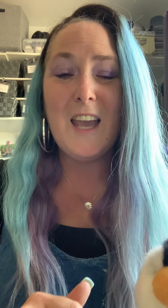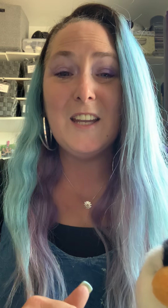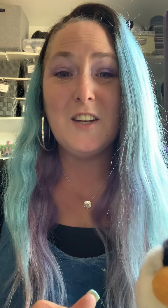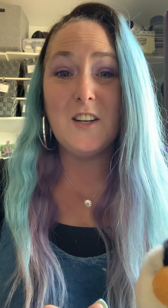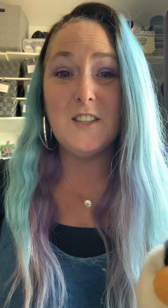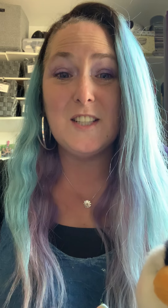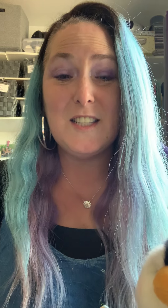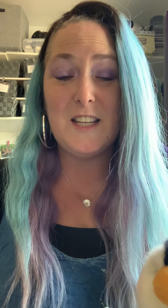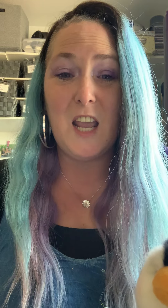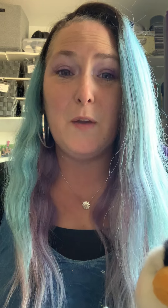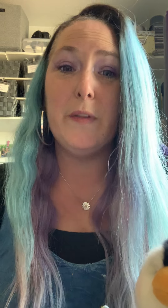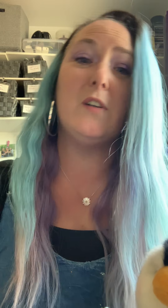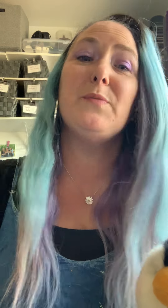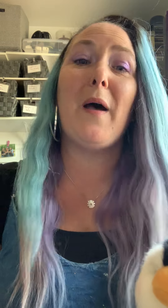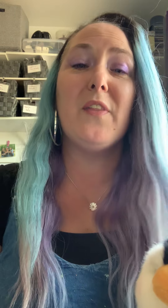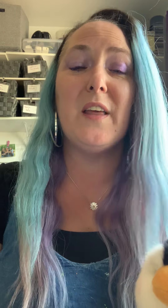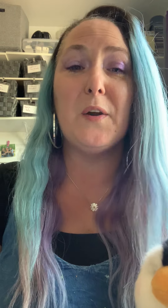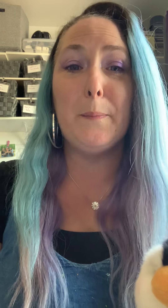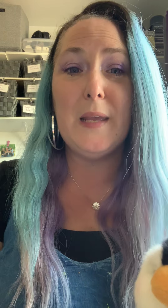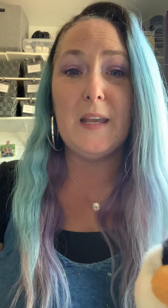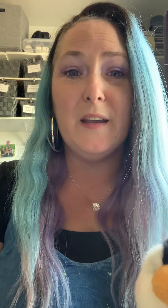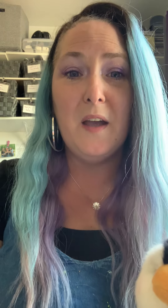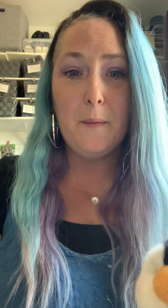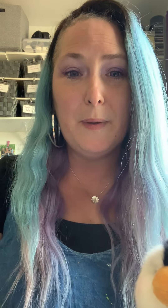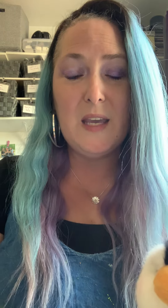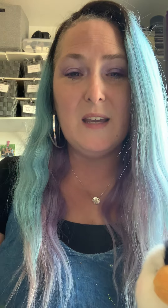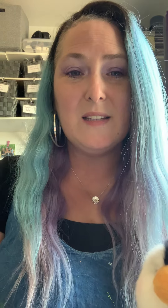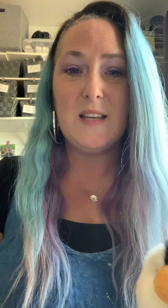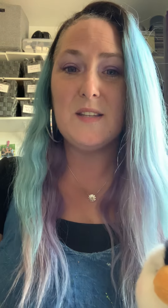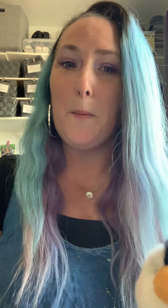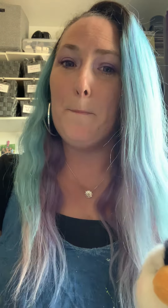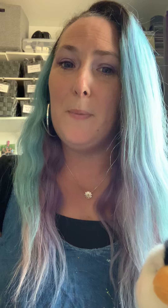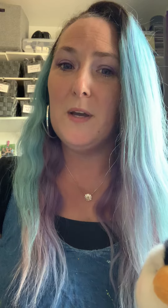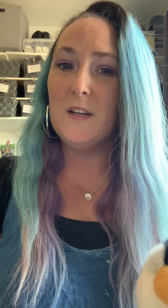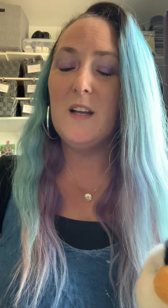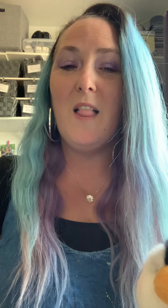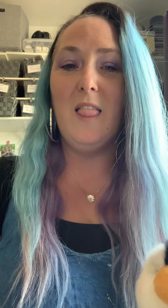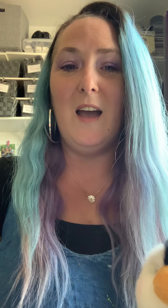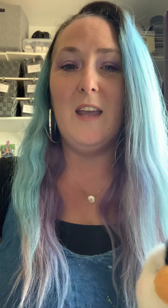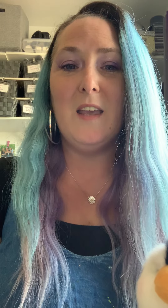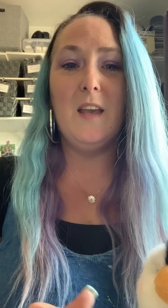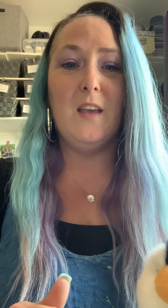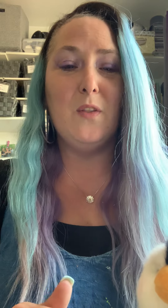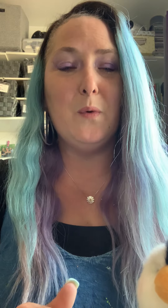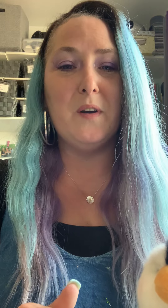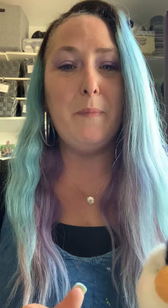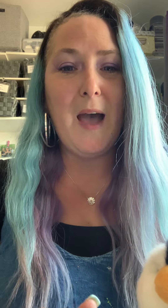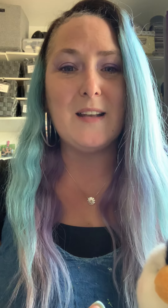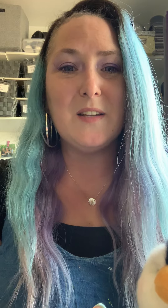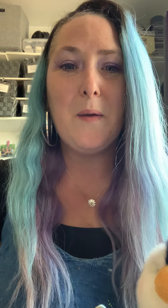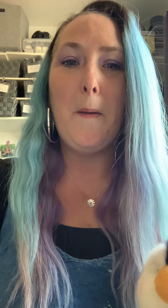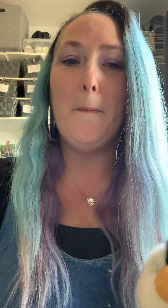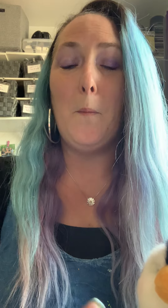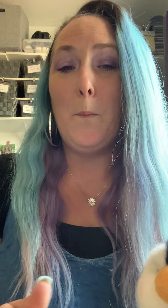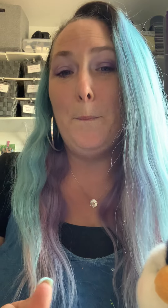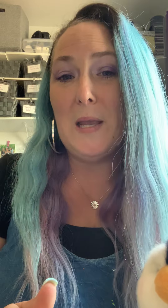Hi, kindergartners. Today we learned about the letter B. B says B, like in the word bat.